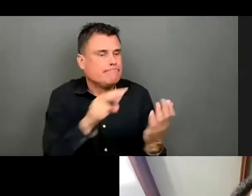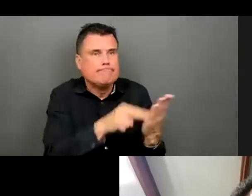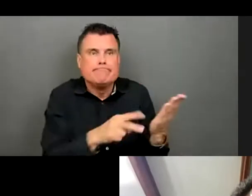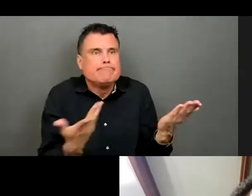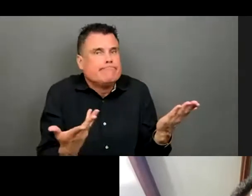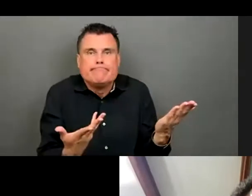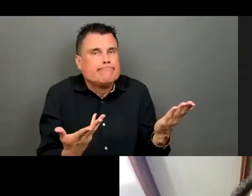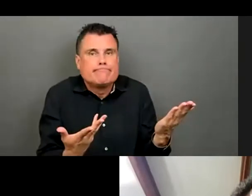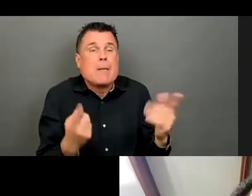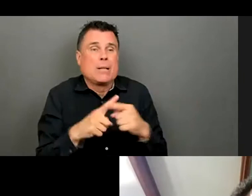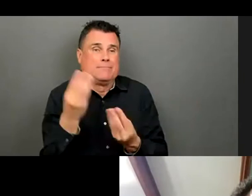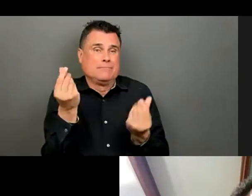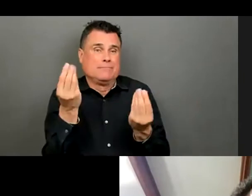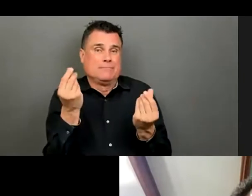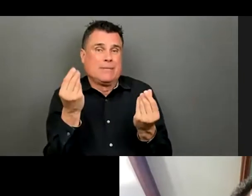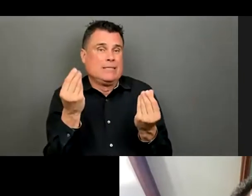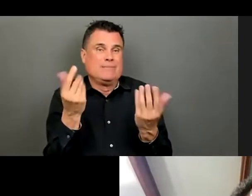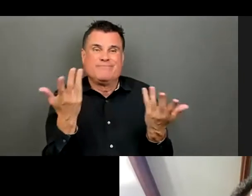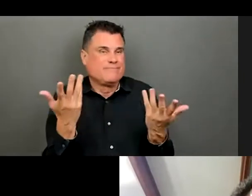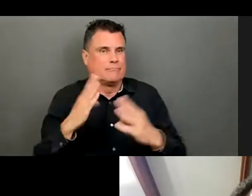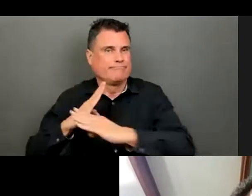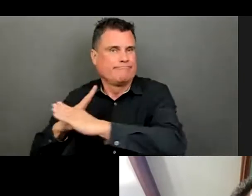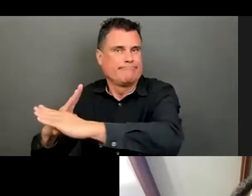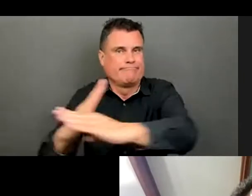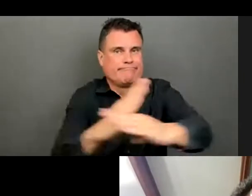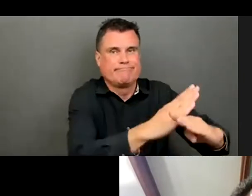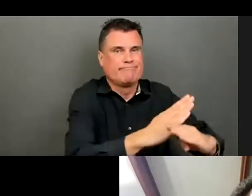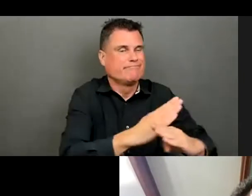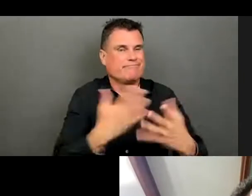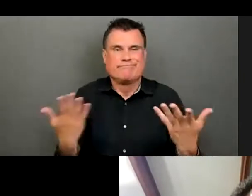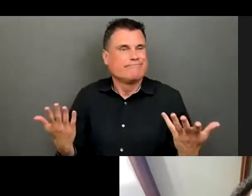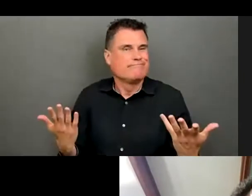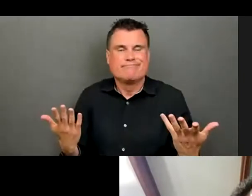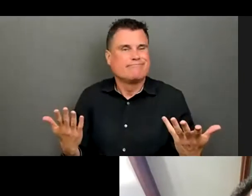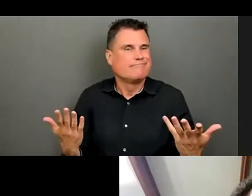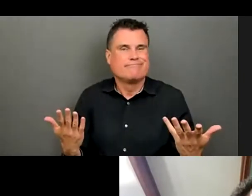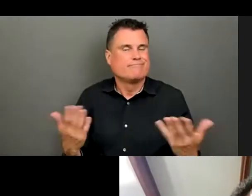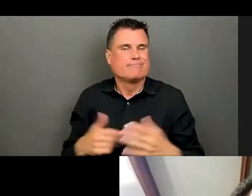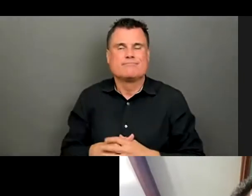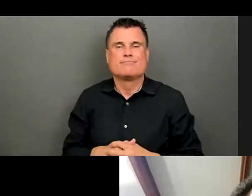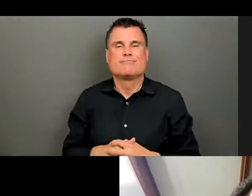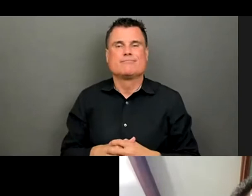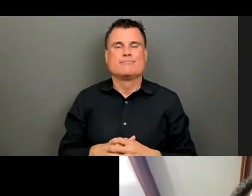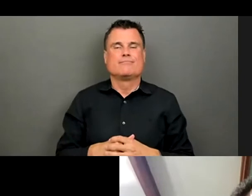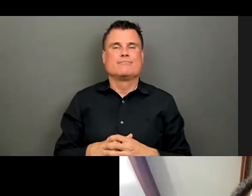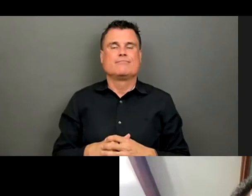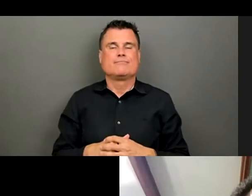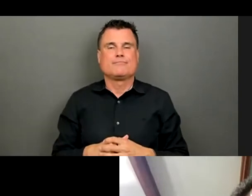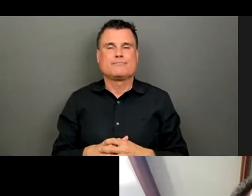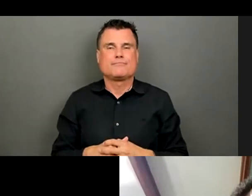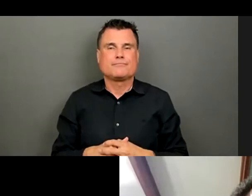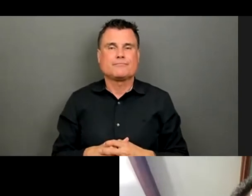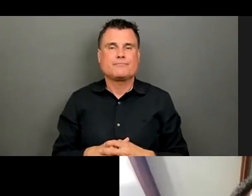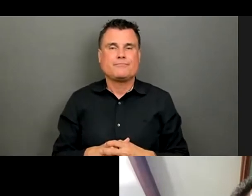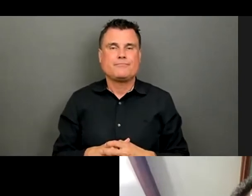disabilities in terms of disaster management. As a one of the most victimized country for